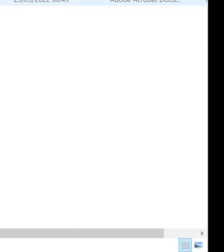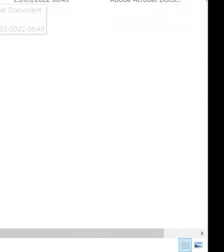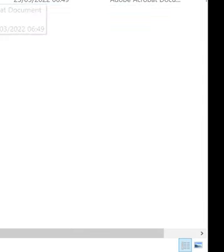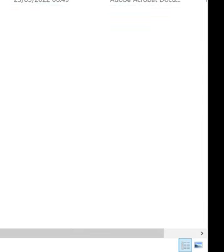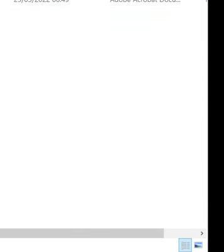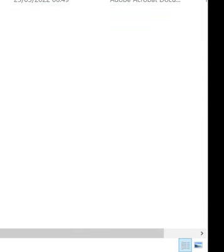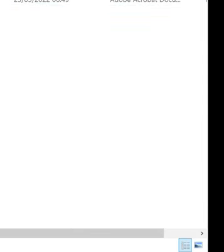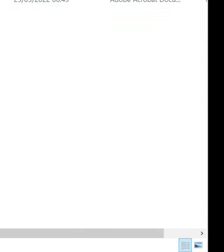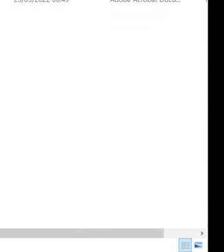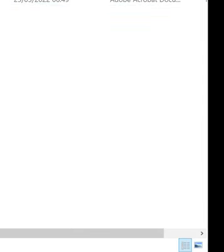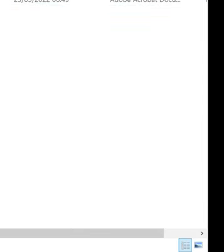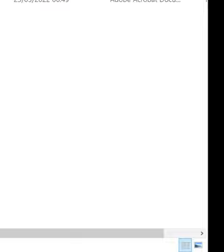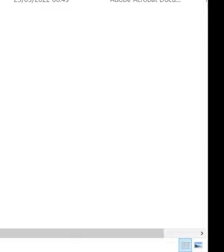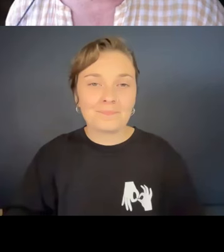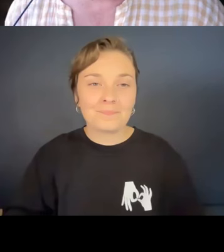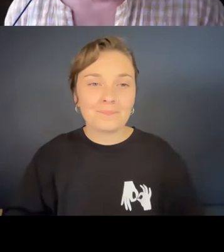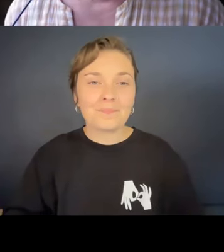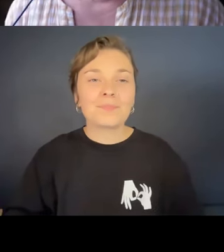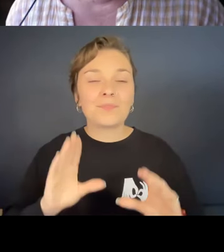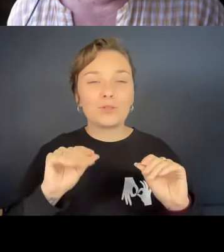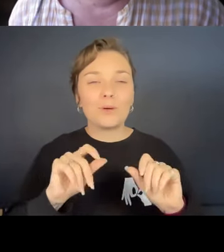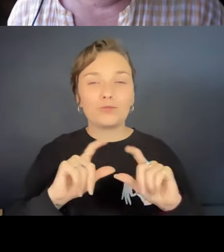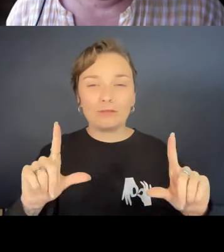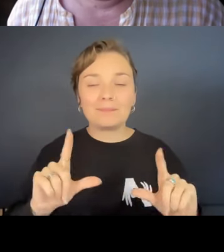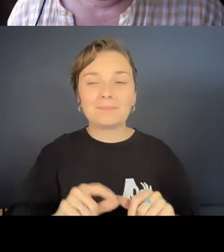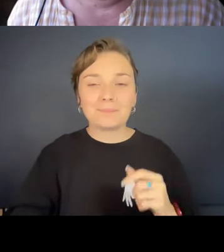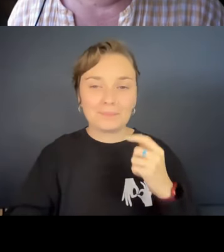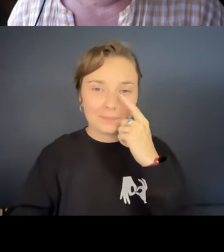to have as well. So I'll stop sharing that one too.